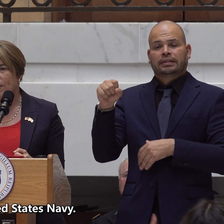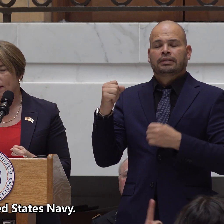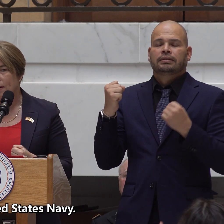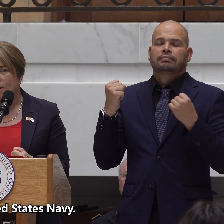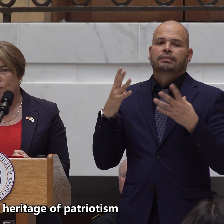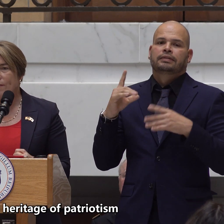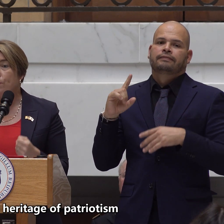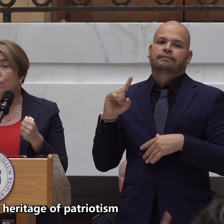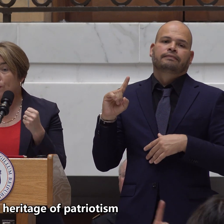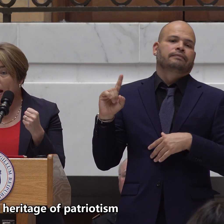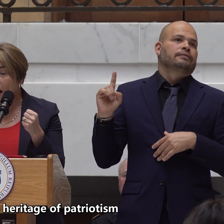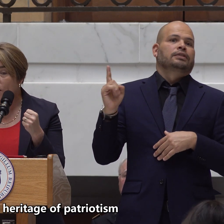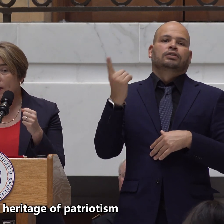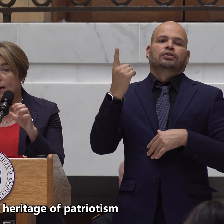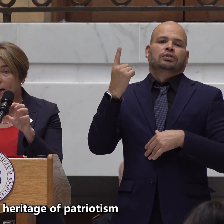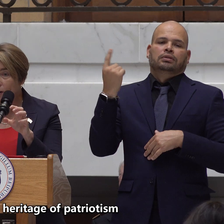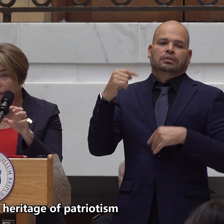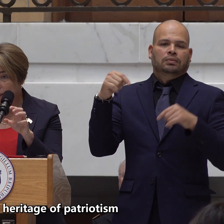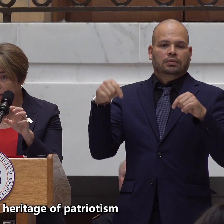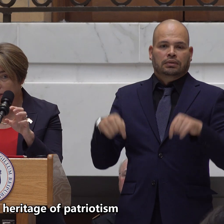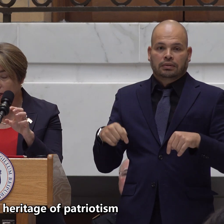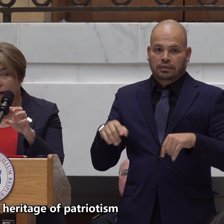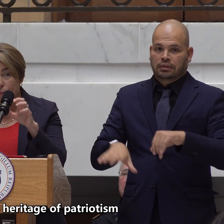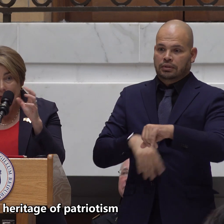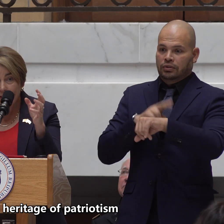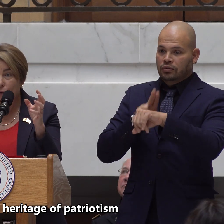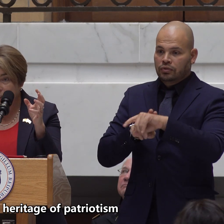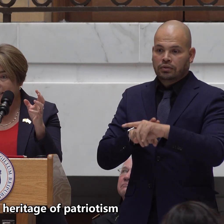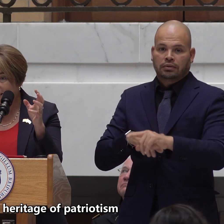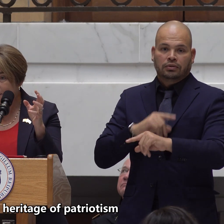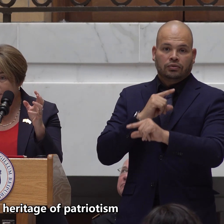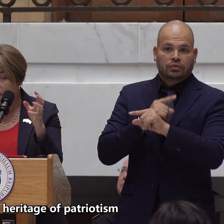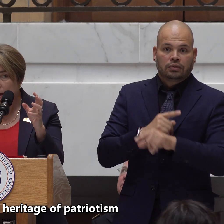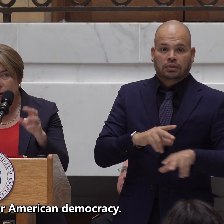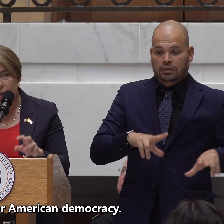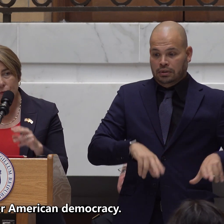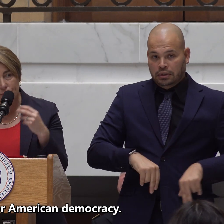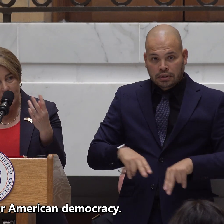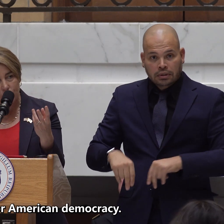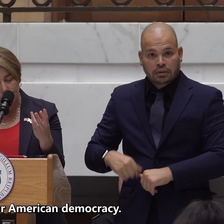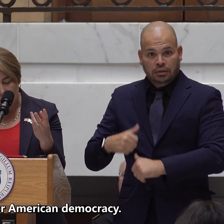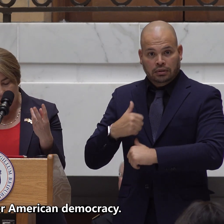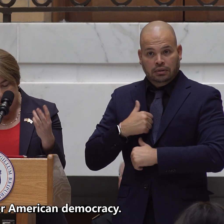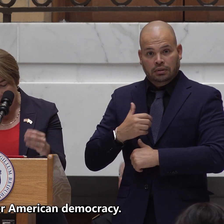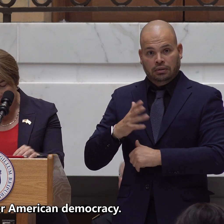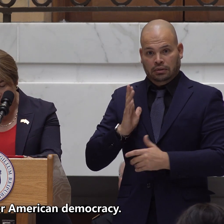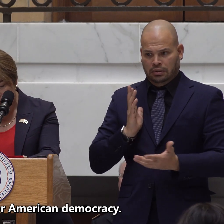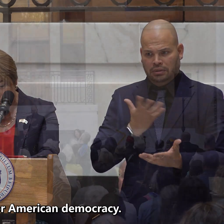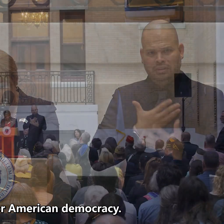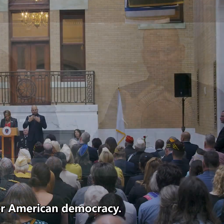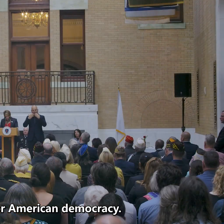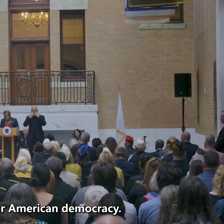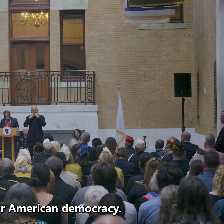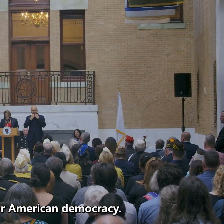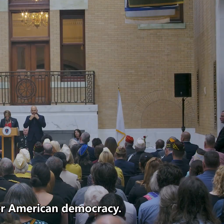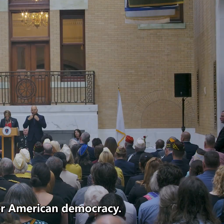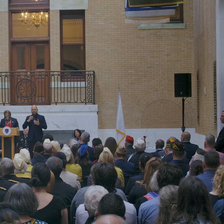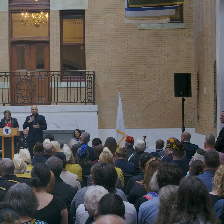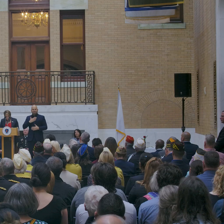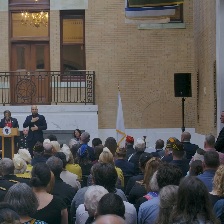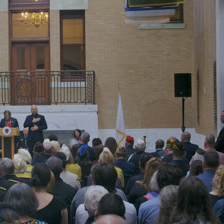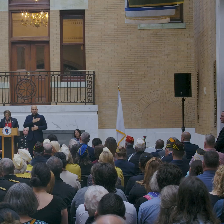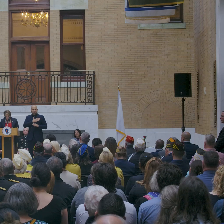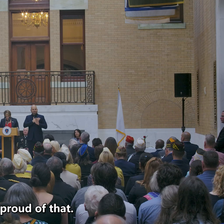States Navy. We have a proud heritage of patriotism and of fighting for American